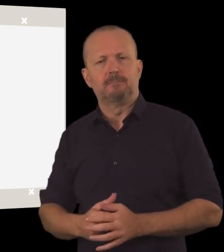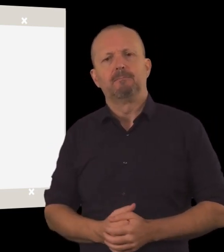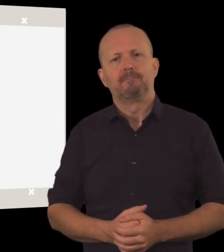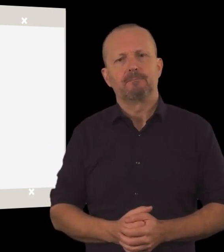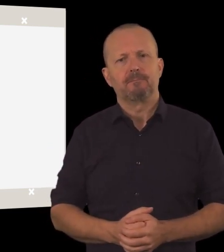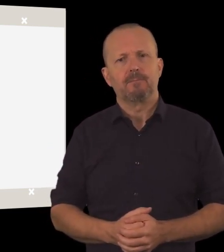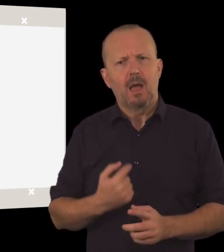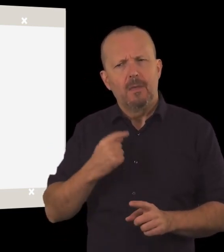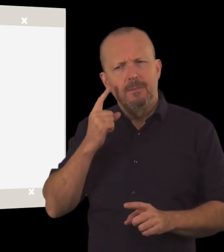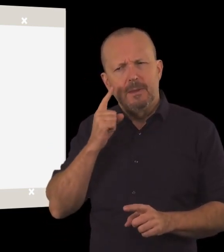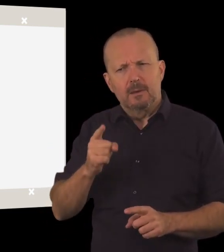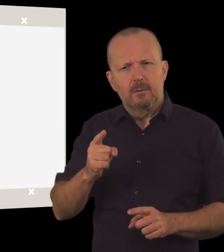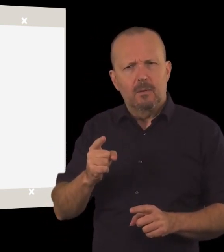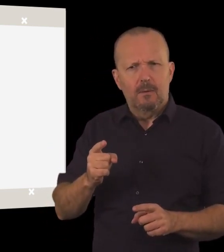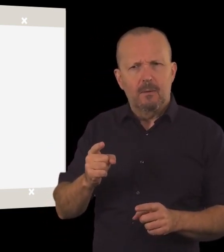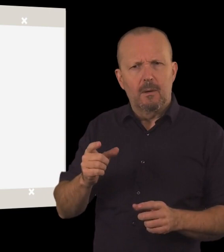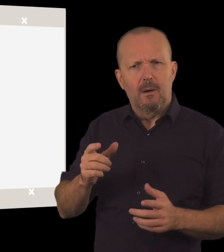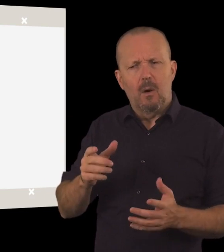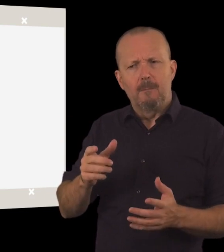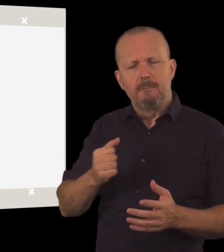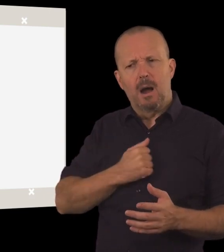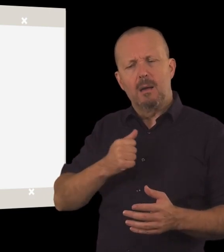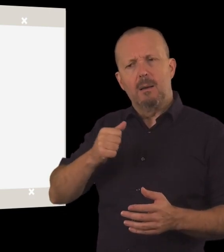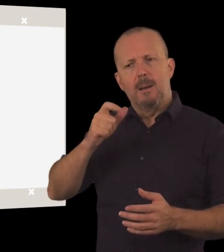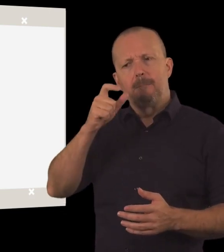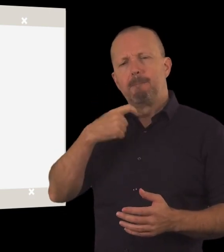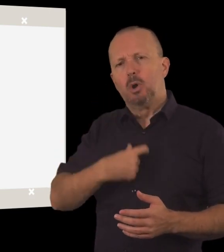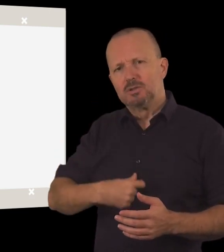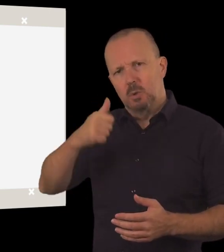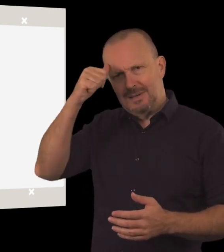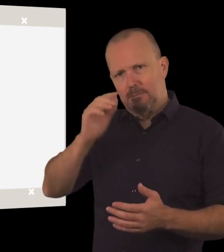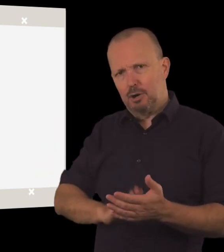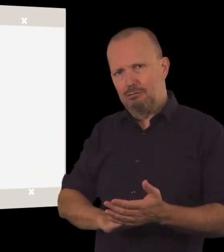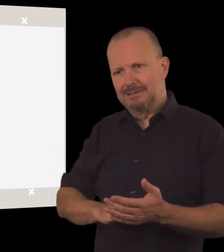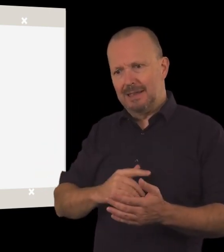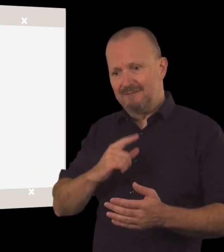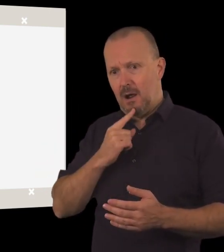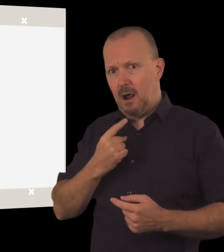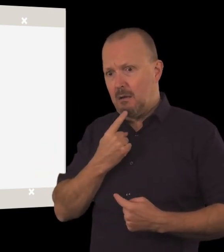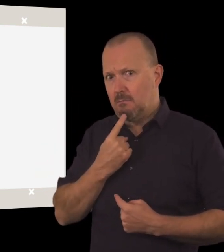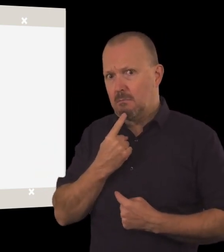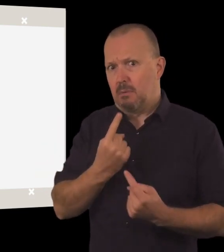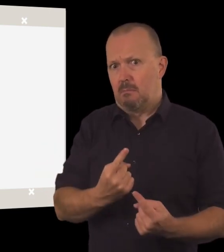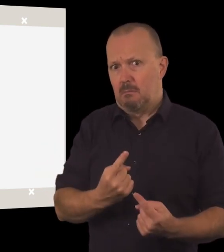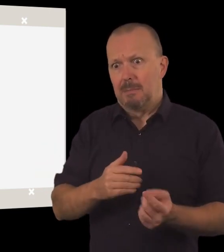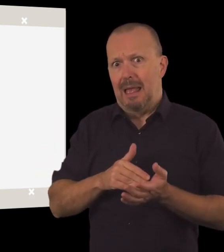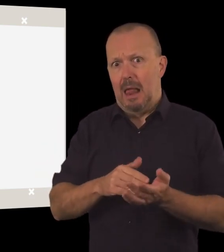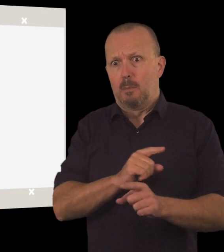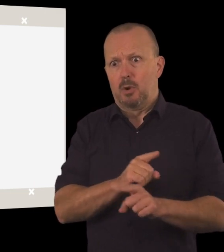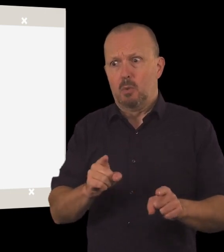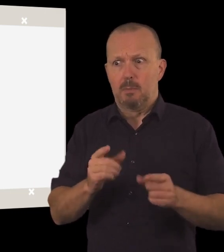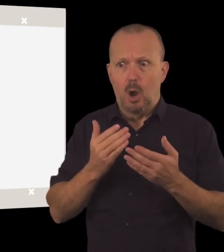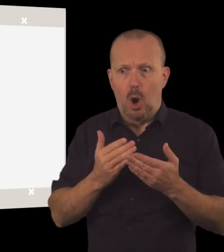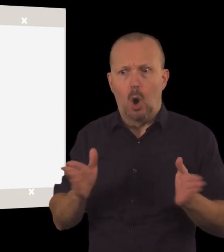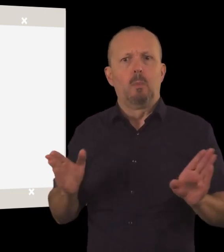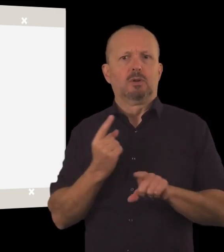think for those who are listening to some of my personal experiences, I think it'll be a nice way to open up the conversation